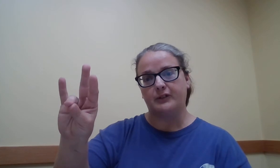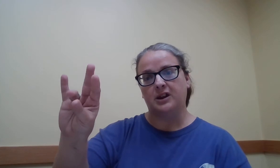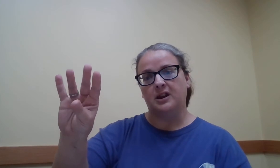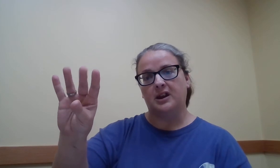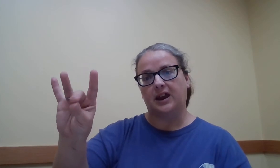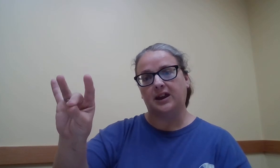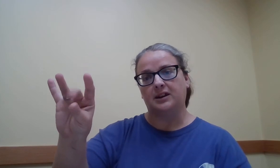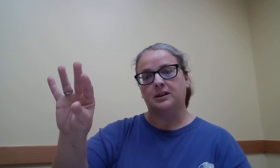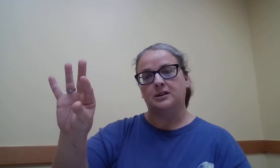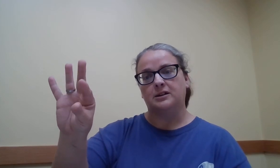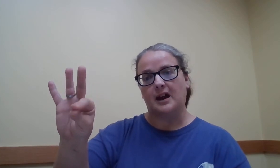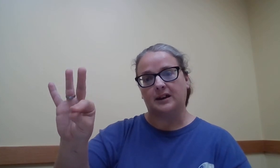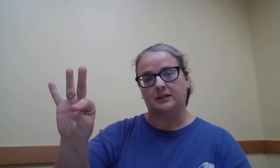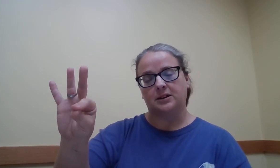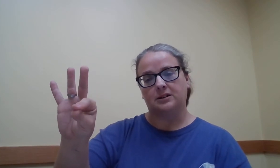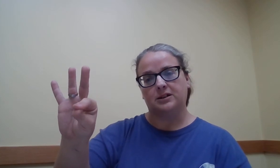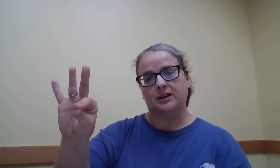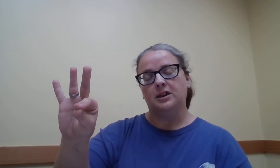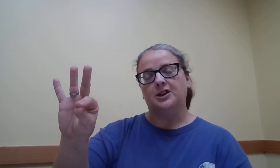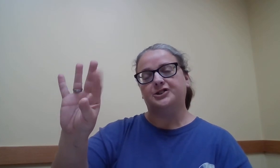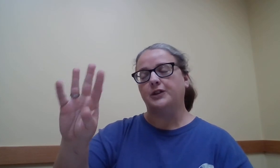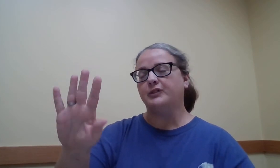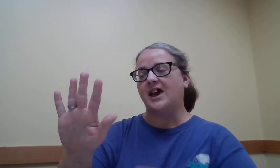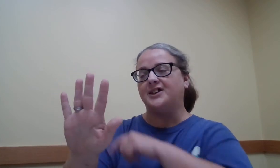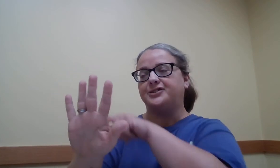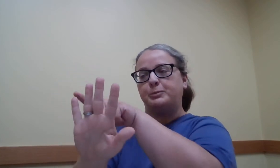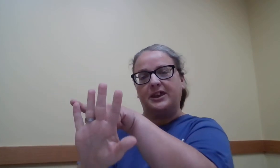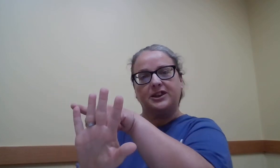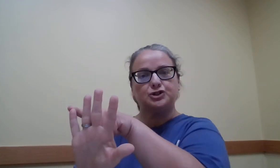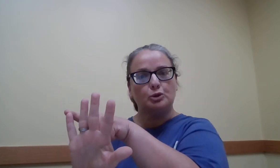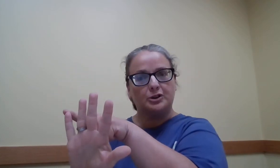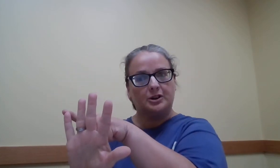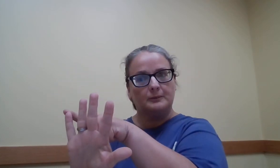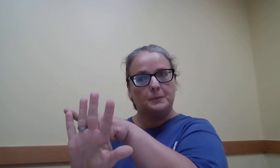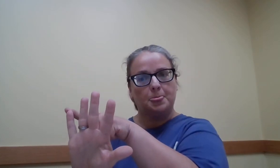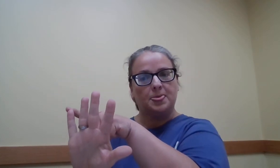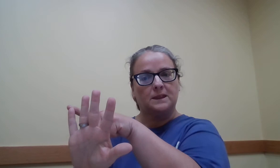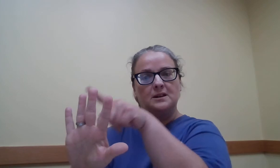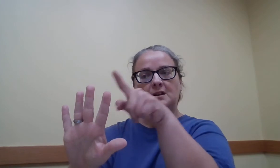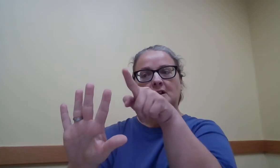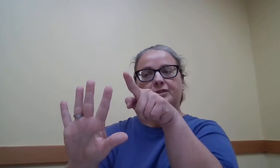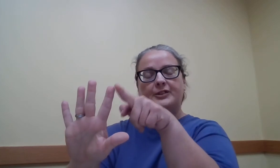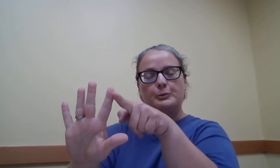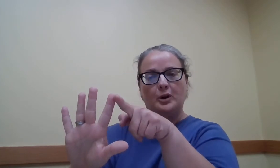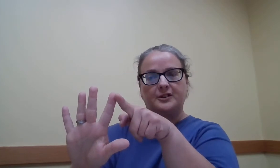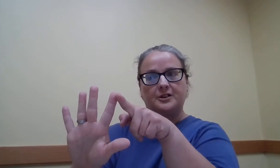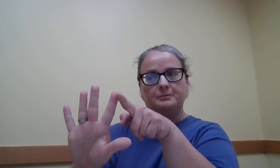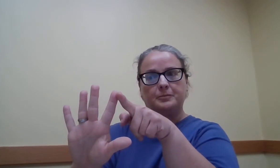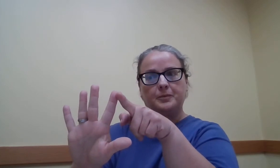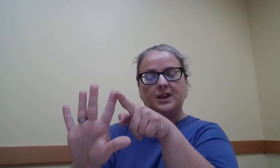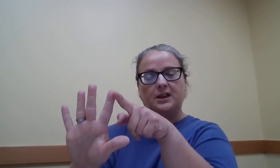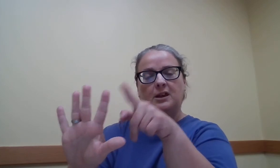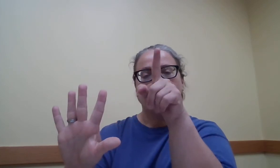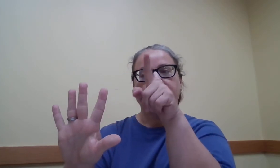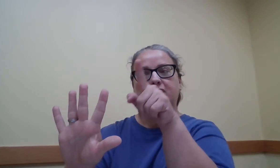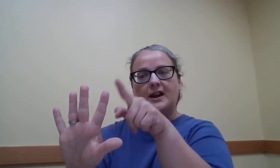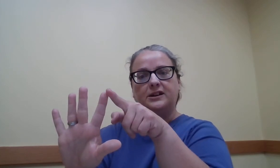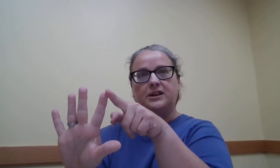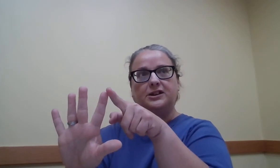7, 8, 9, okay? Just think of it as the pinky is shorter than the pointer, okay? 9 is